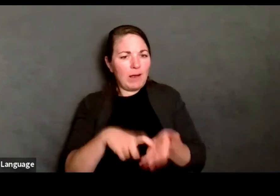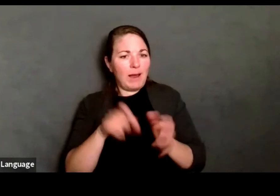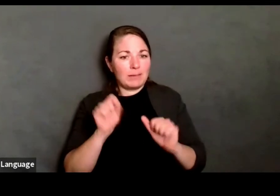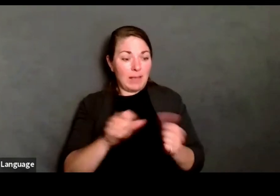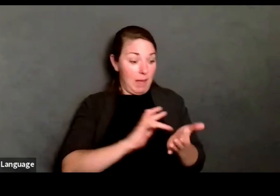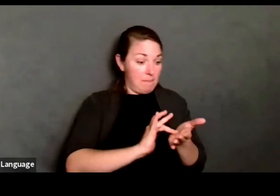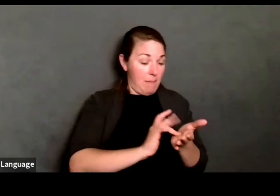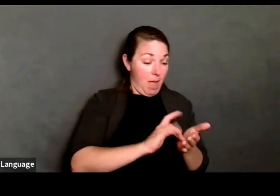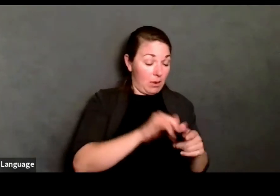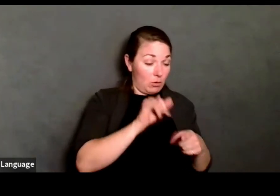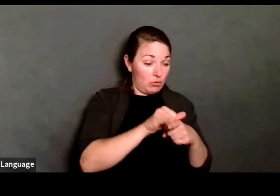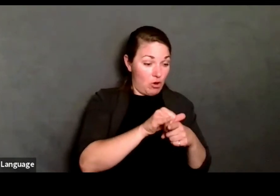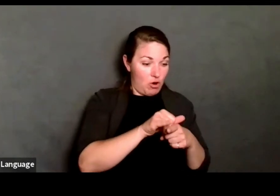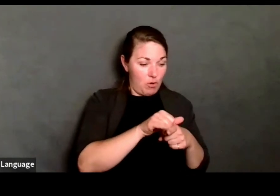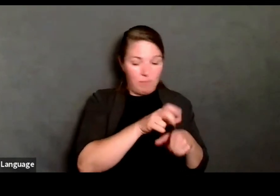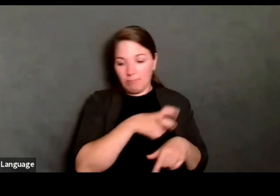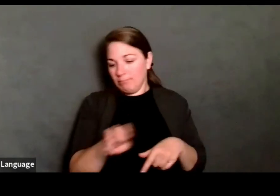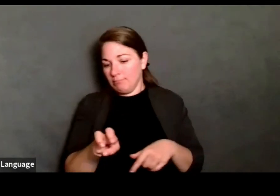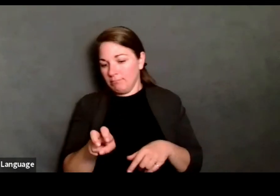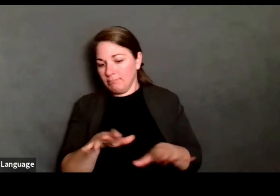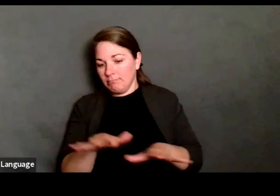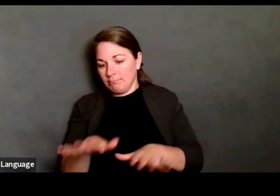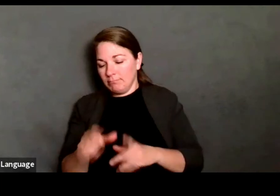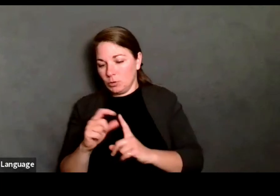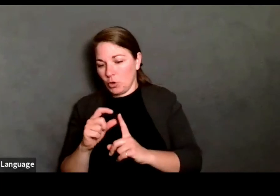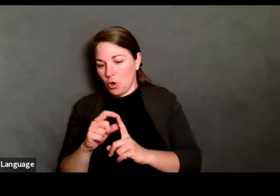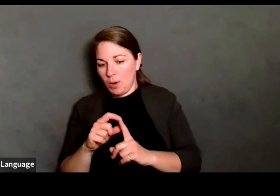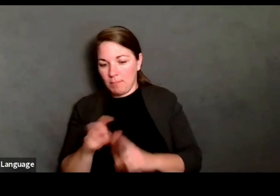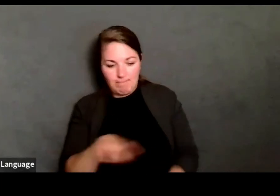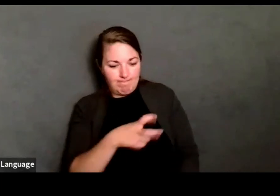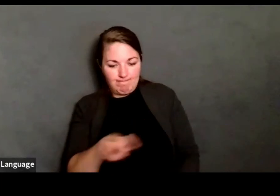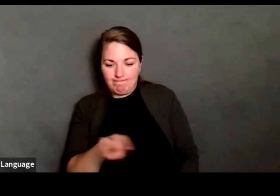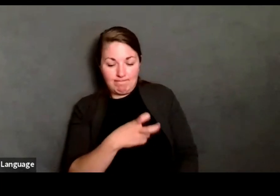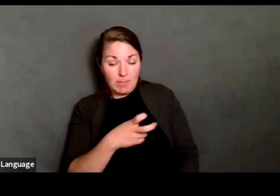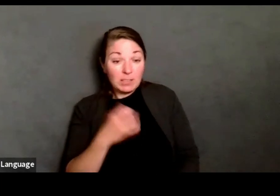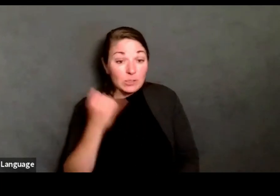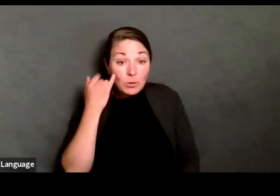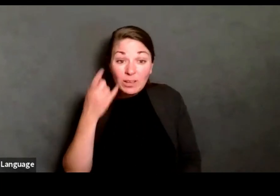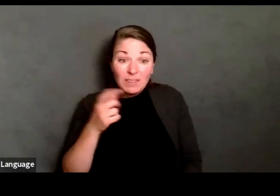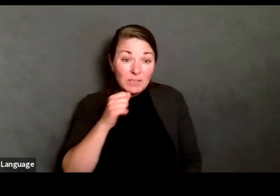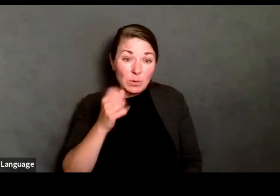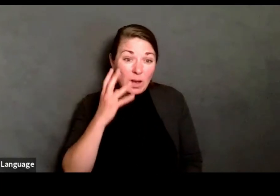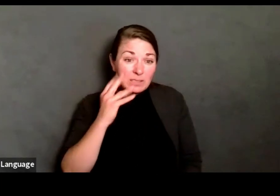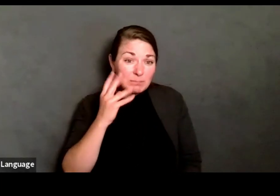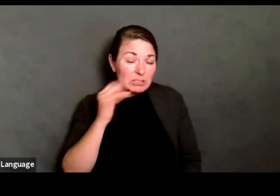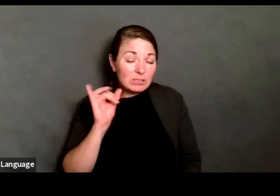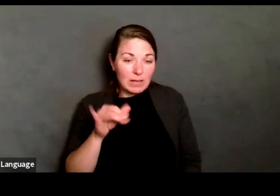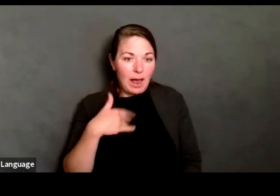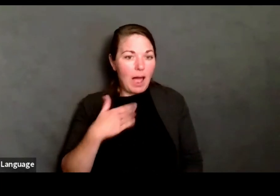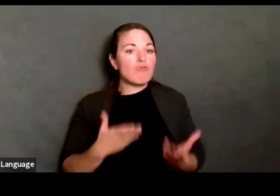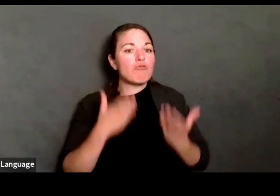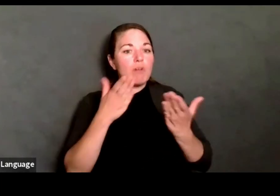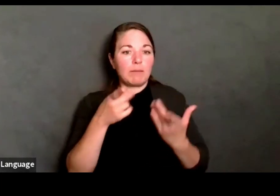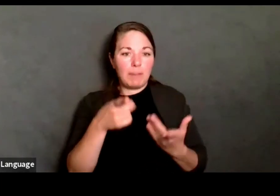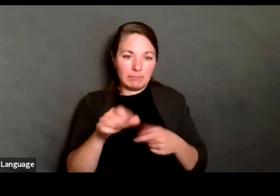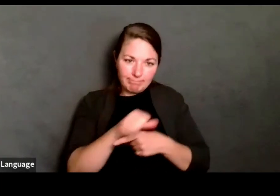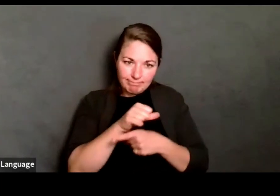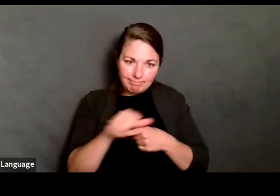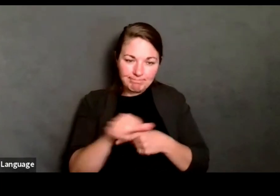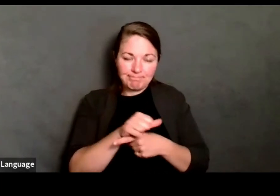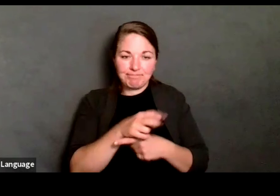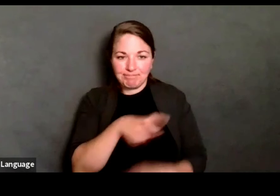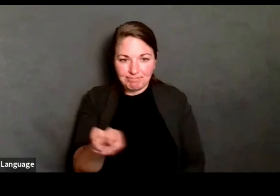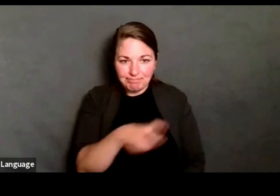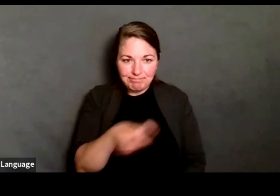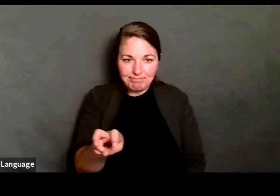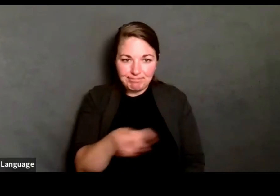for folks who aren't often engaging in code switching, I recommend that you look to the examples of your colleagues who